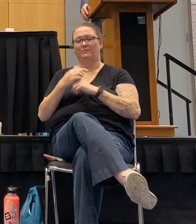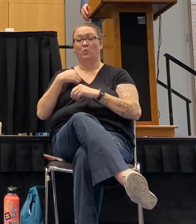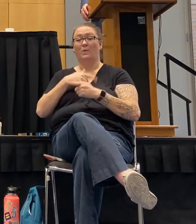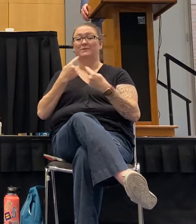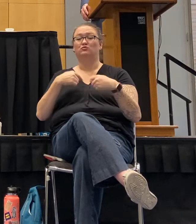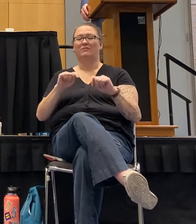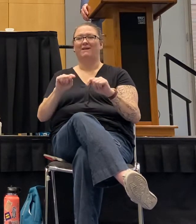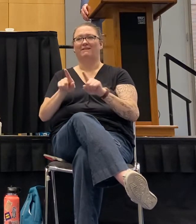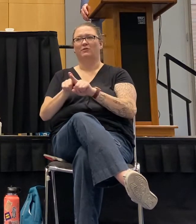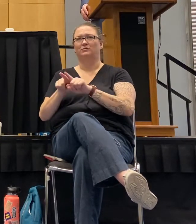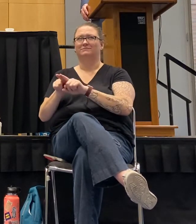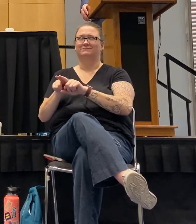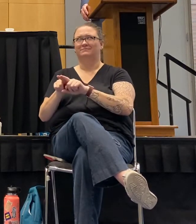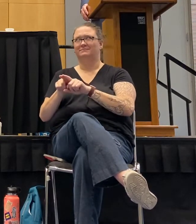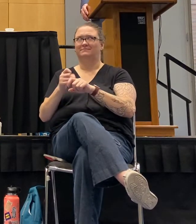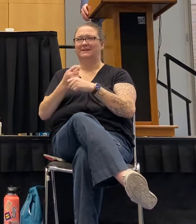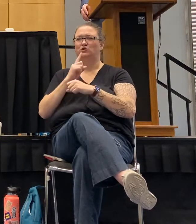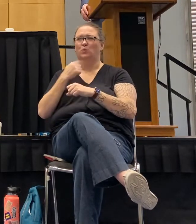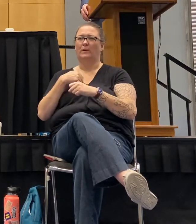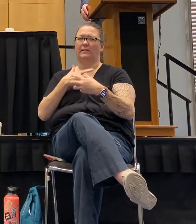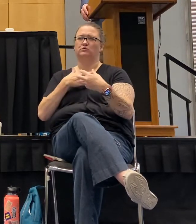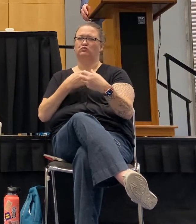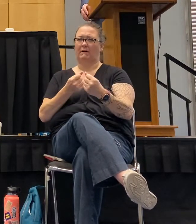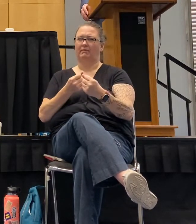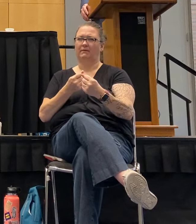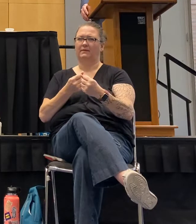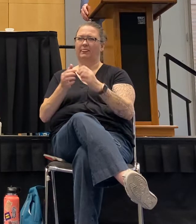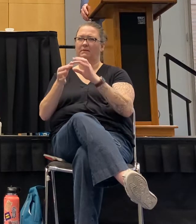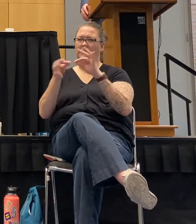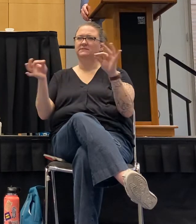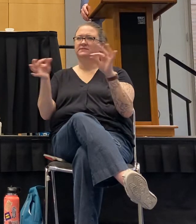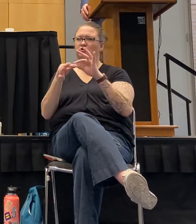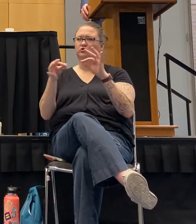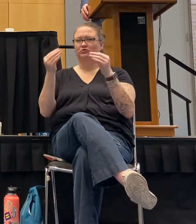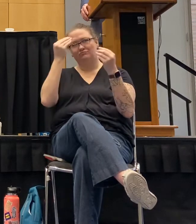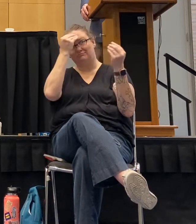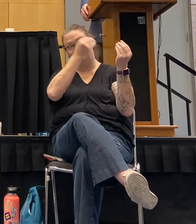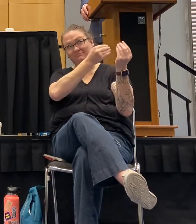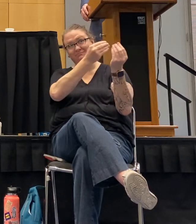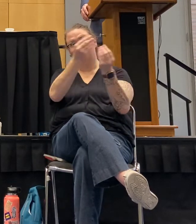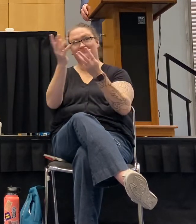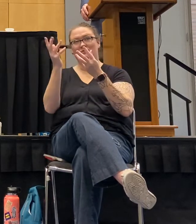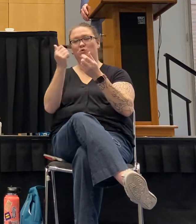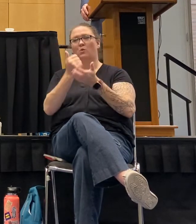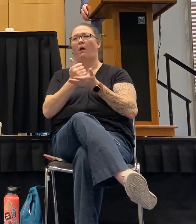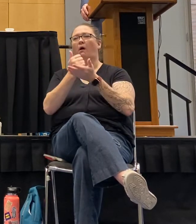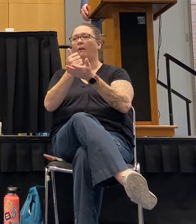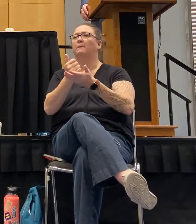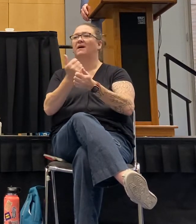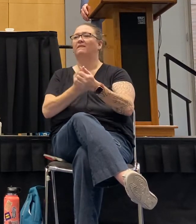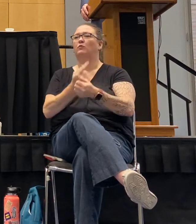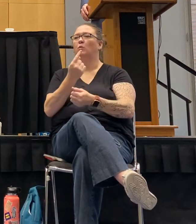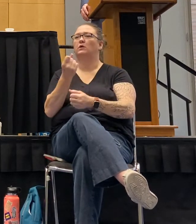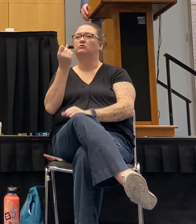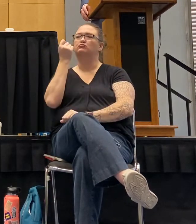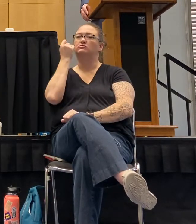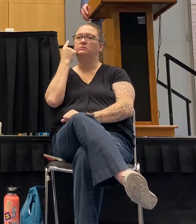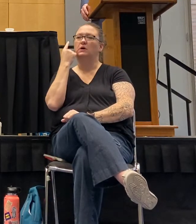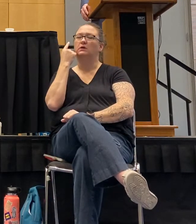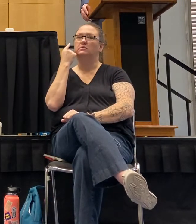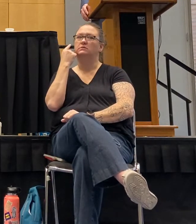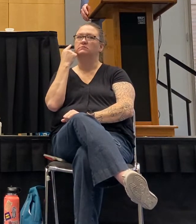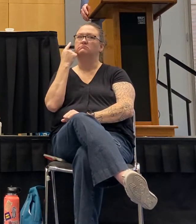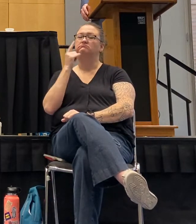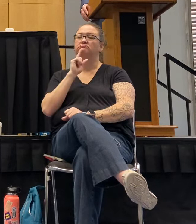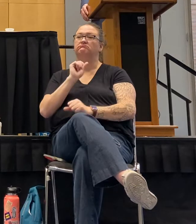trying also to make sure we strengthen this message to help everybody understand that